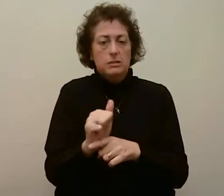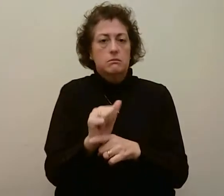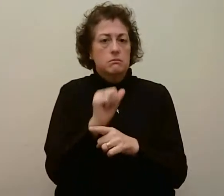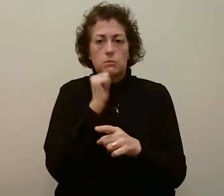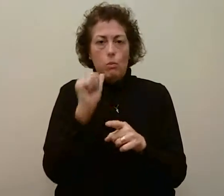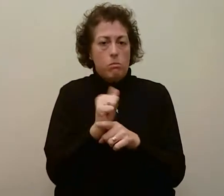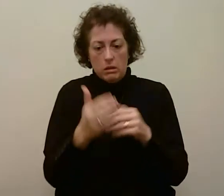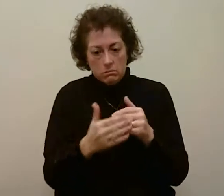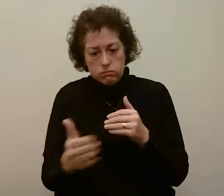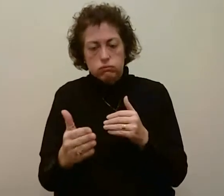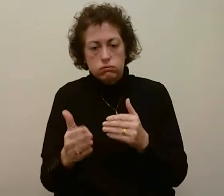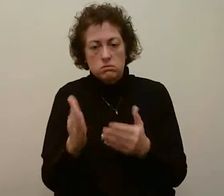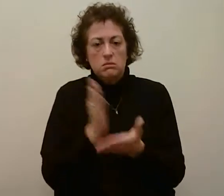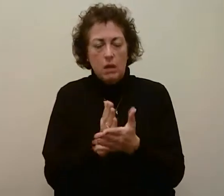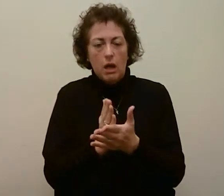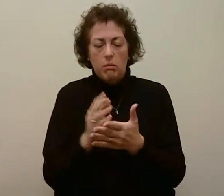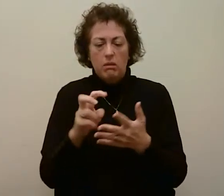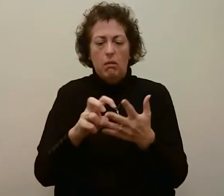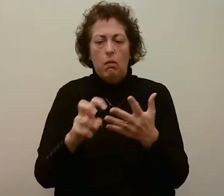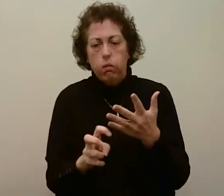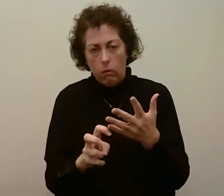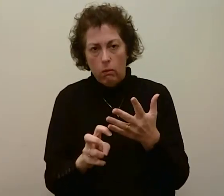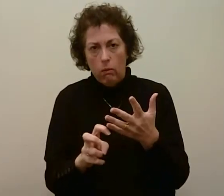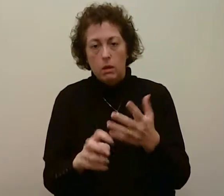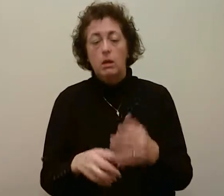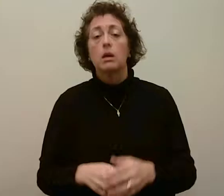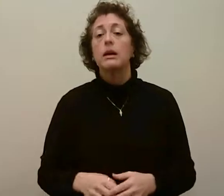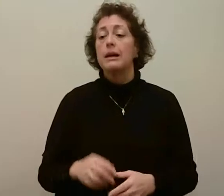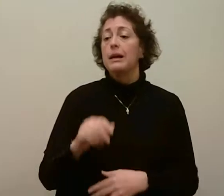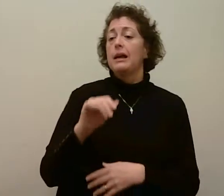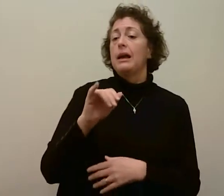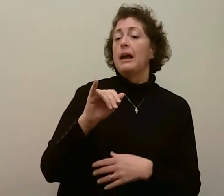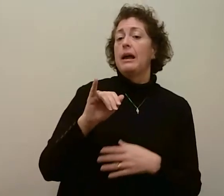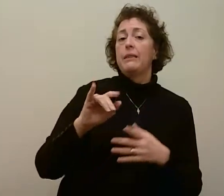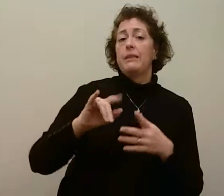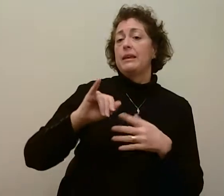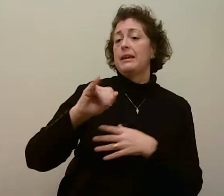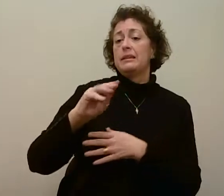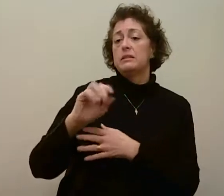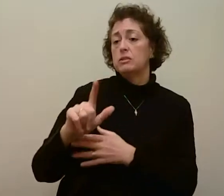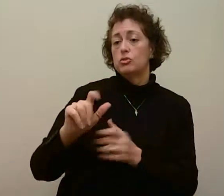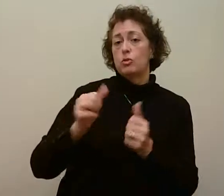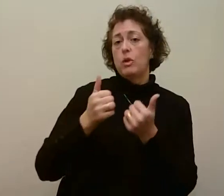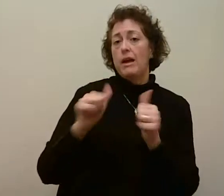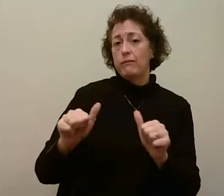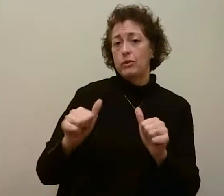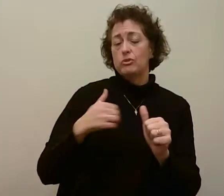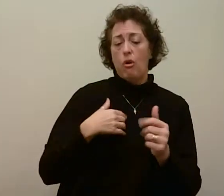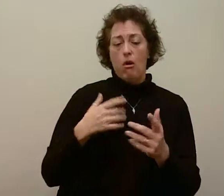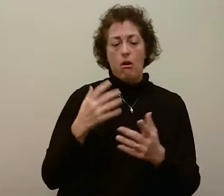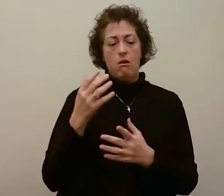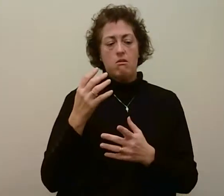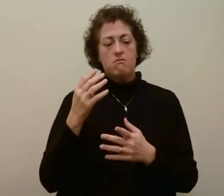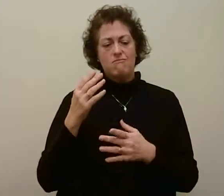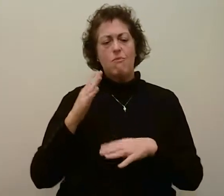The initial efforts are conscious and deliberate. And as they attempt to learn, novices attempt